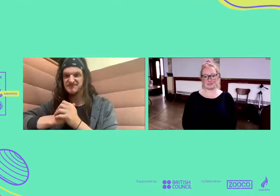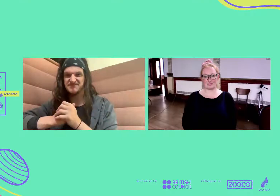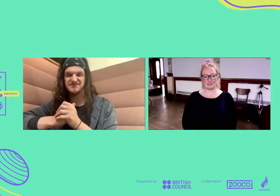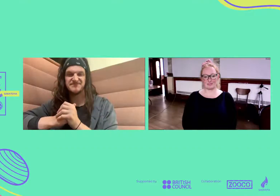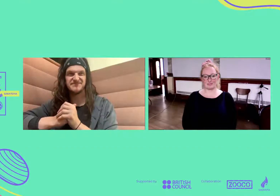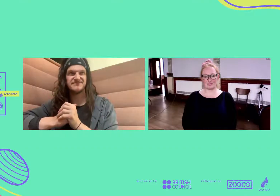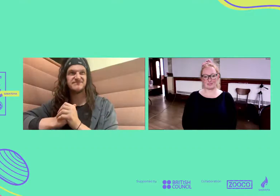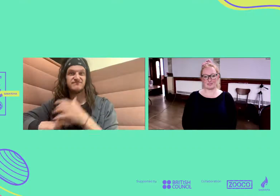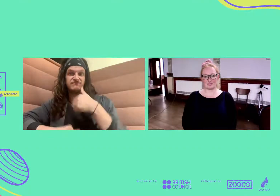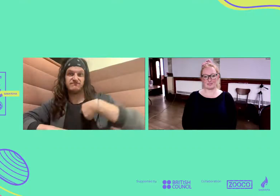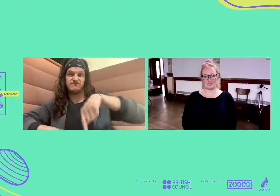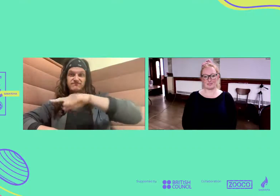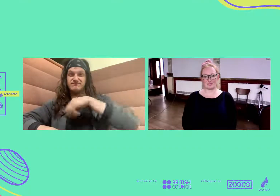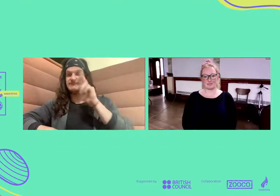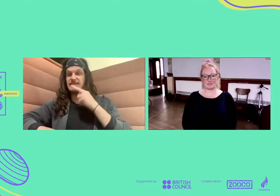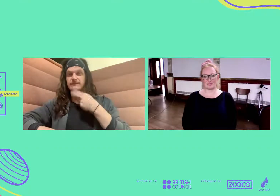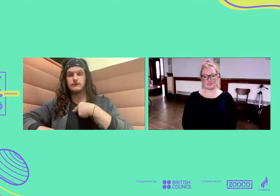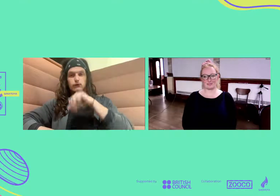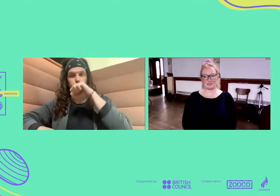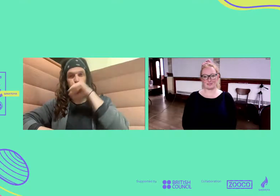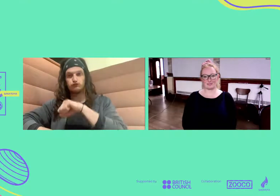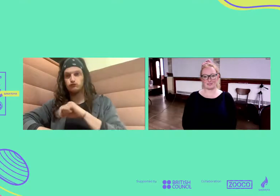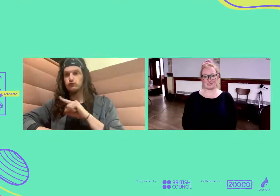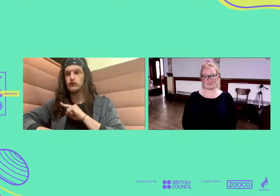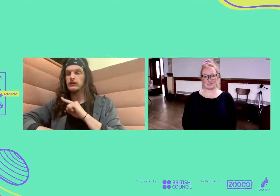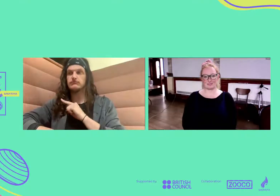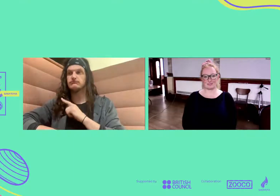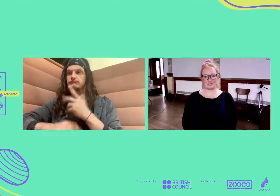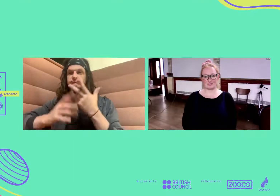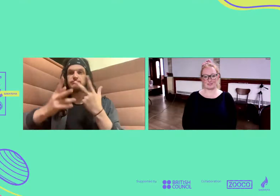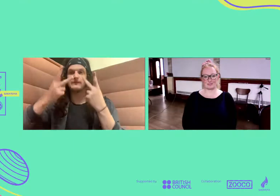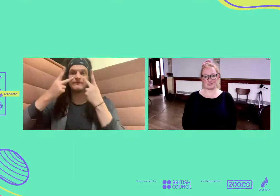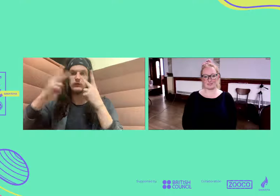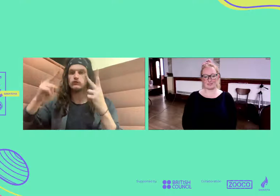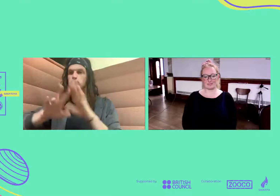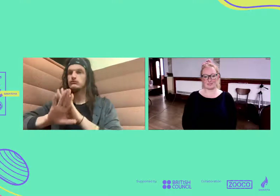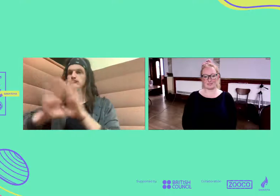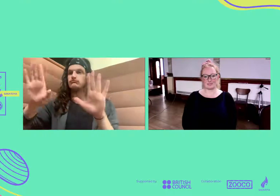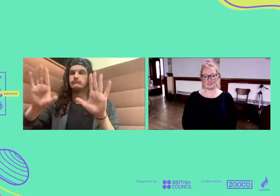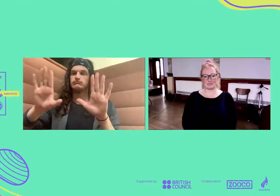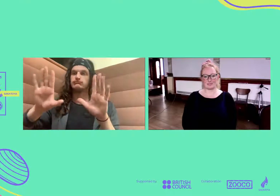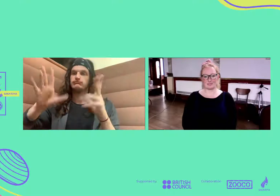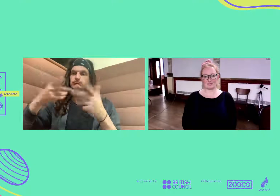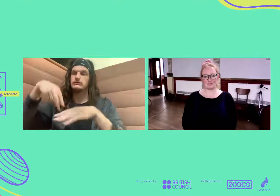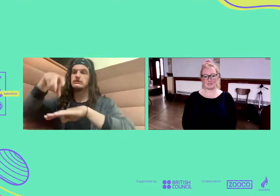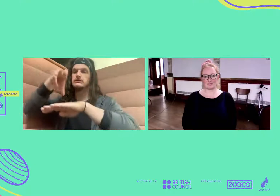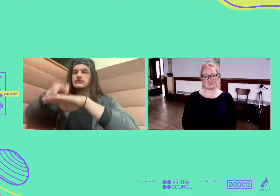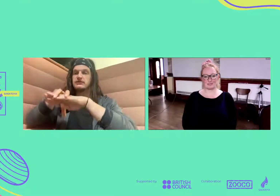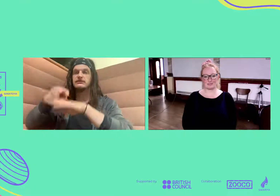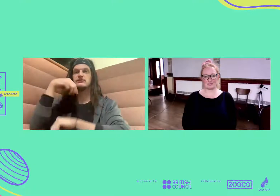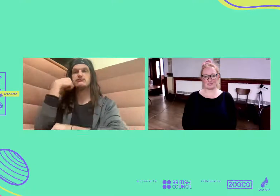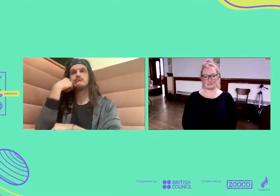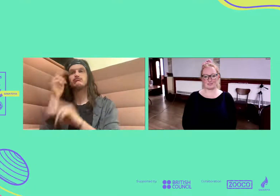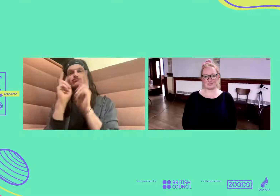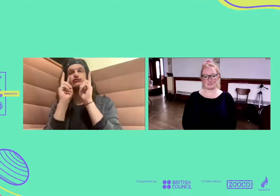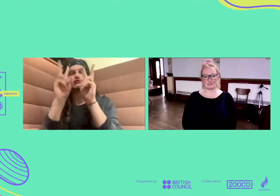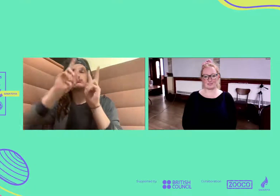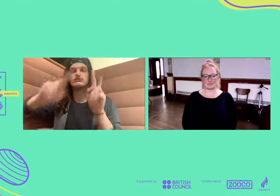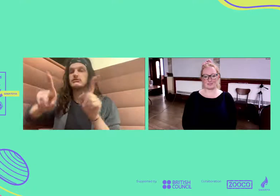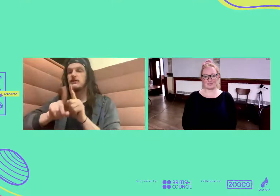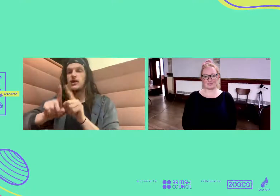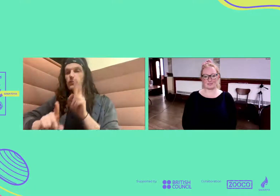larger. So there are many elements that are quite cinematic to VV. So the deaf community love visual